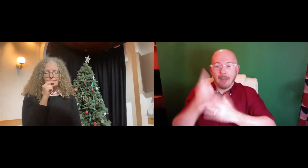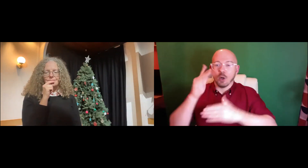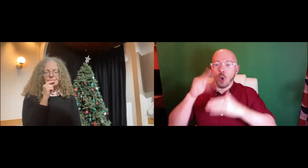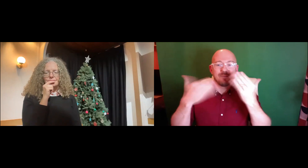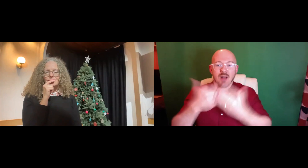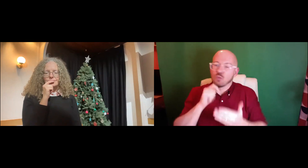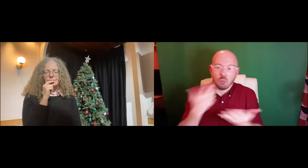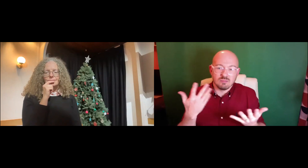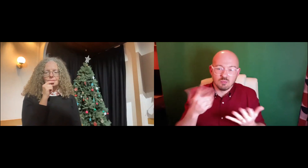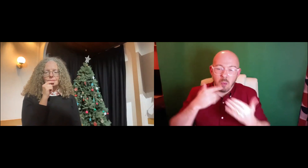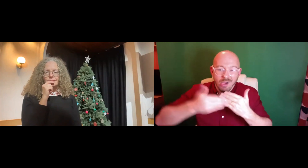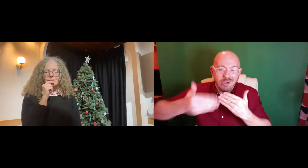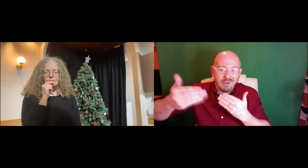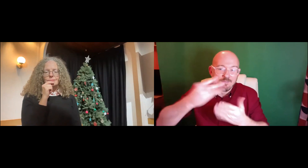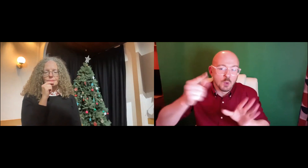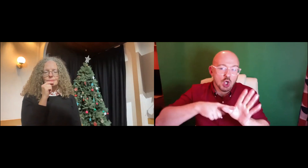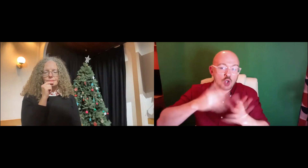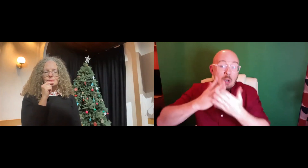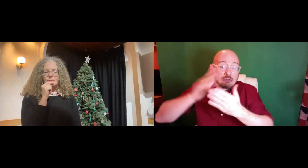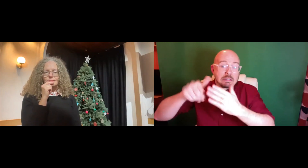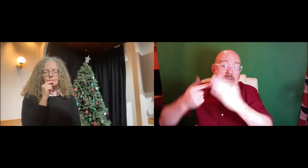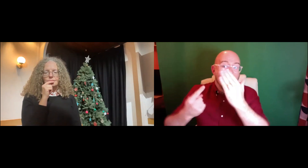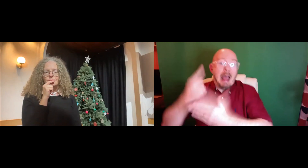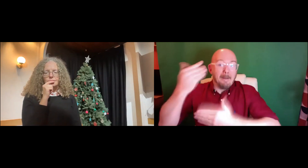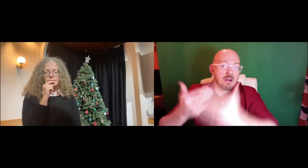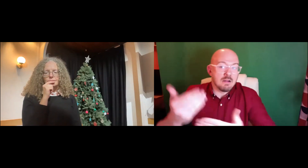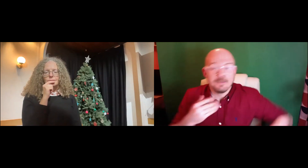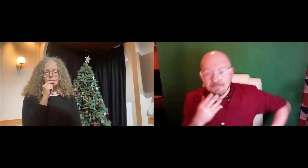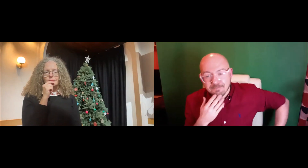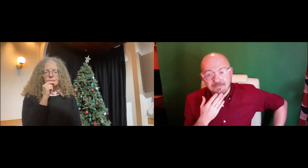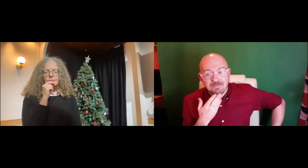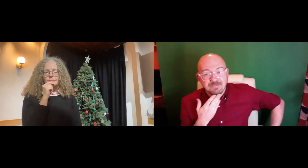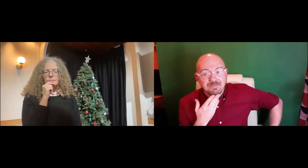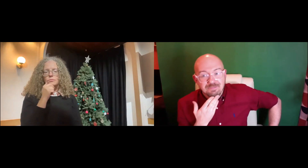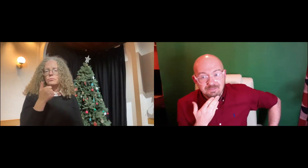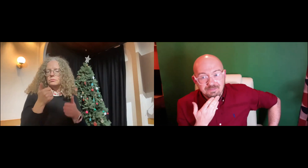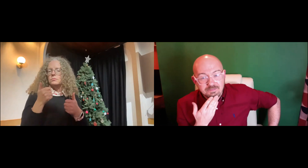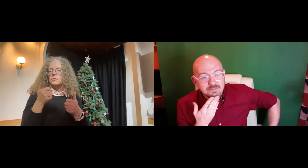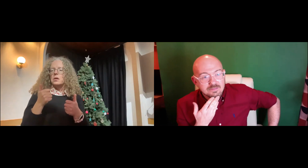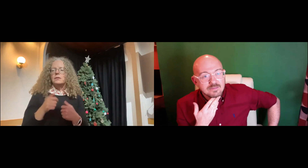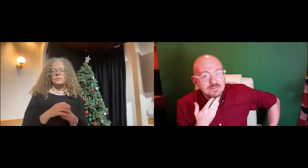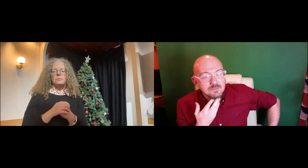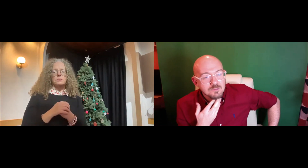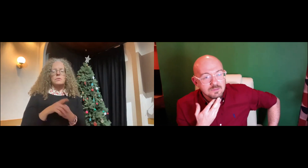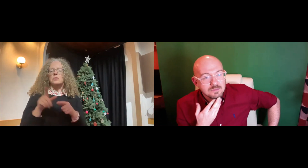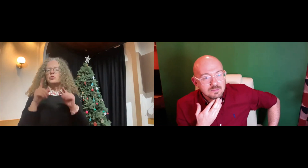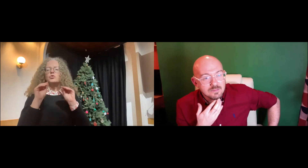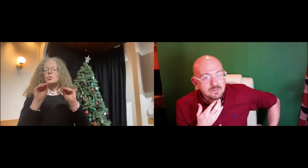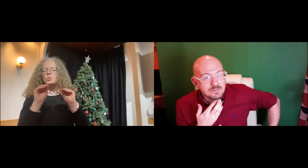for us, but we don't have a magic wand. We know it's not going to happen overnight. It's going to take us a few years to really grow the numbers that we need.